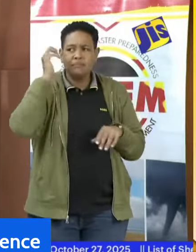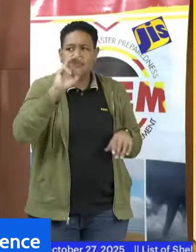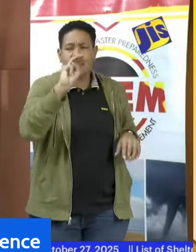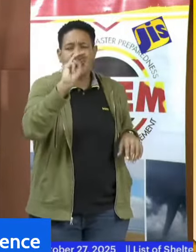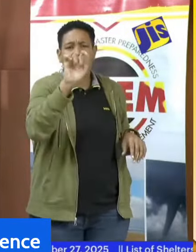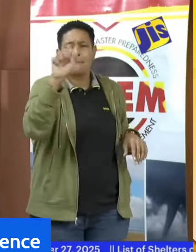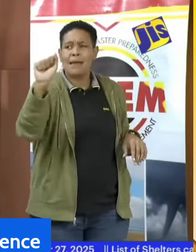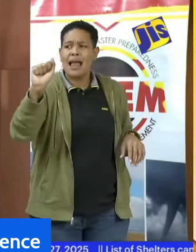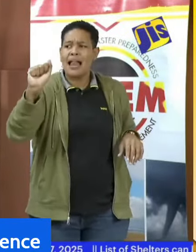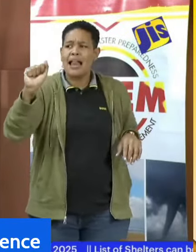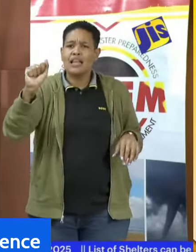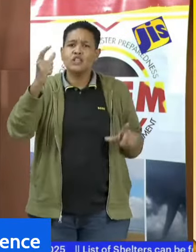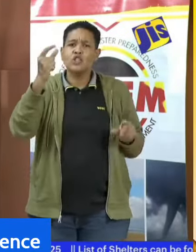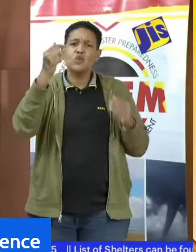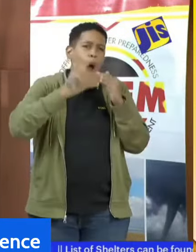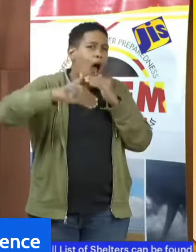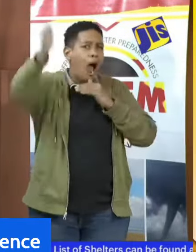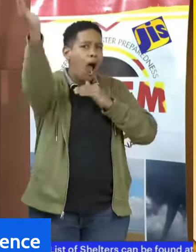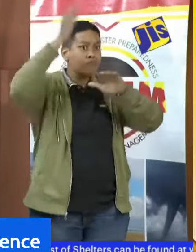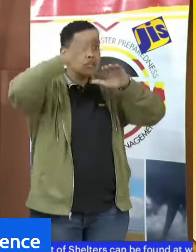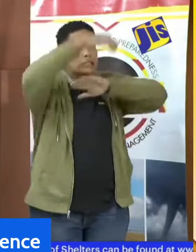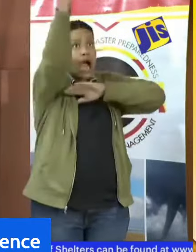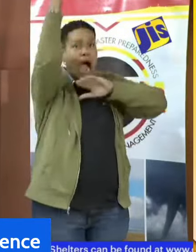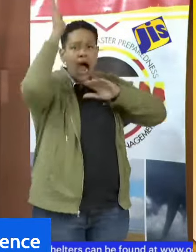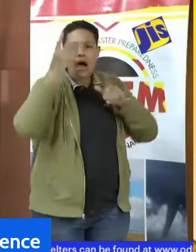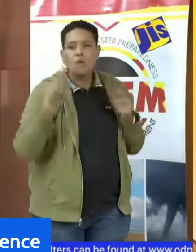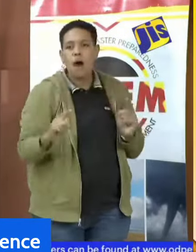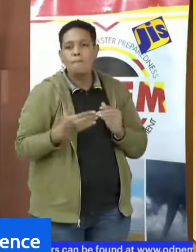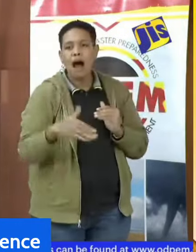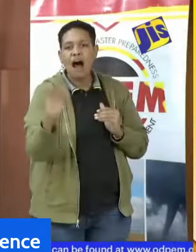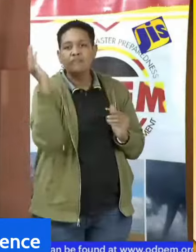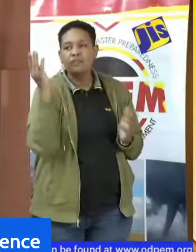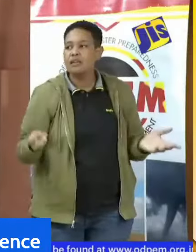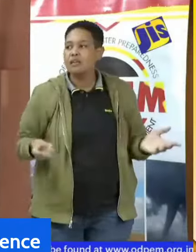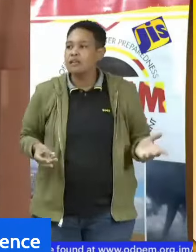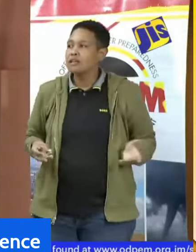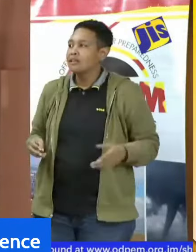do after it passes Jamaica?